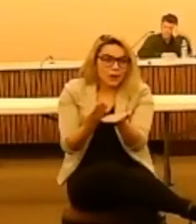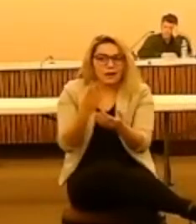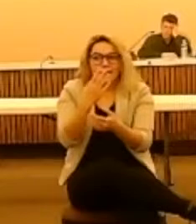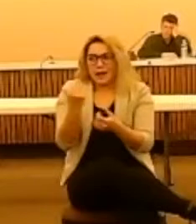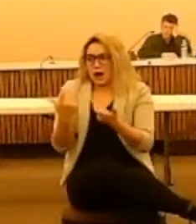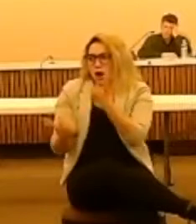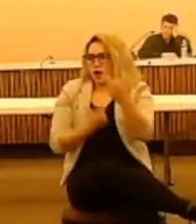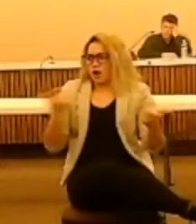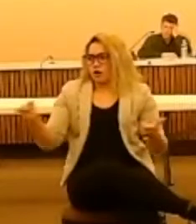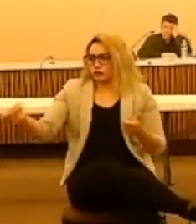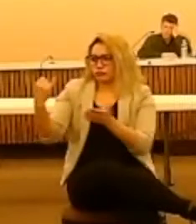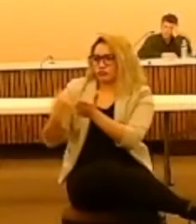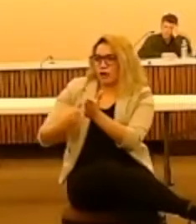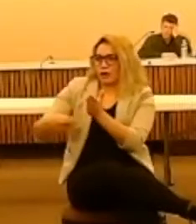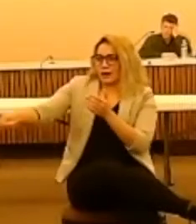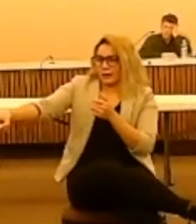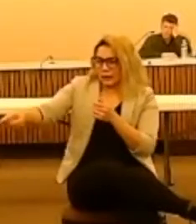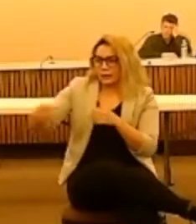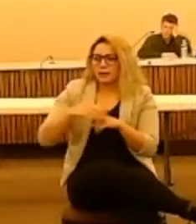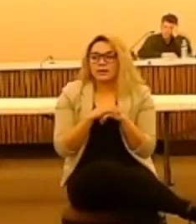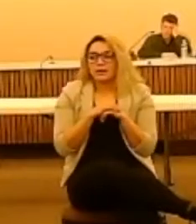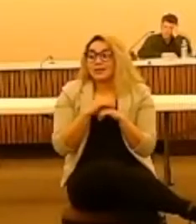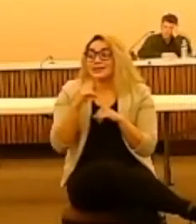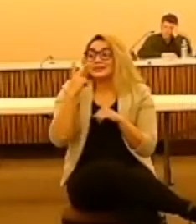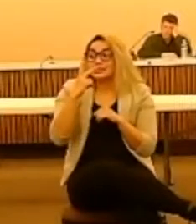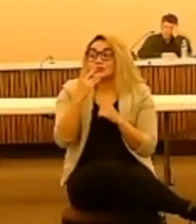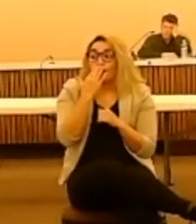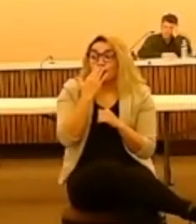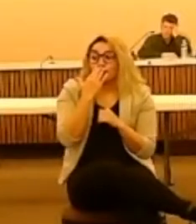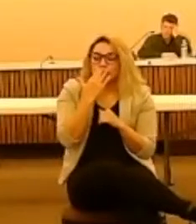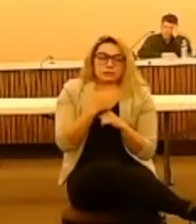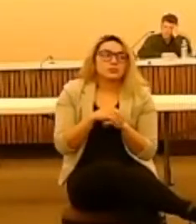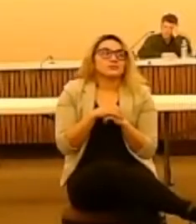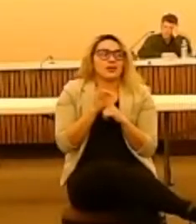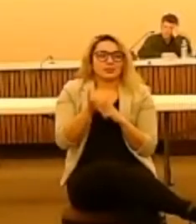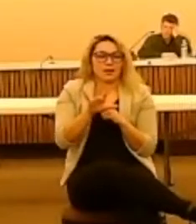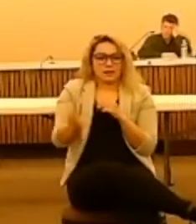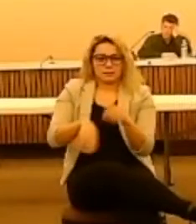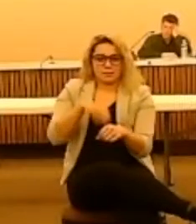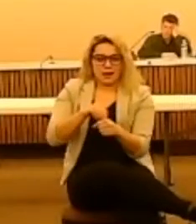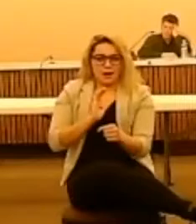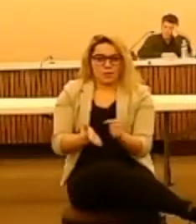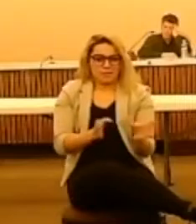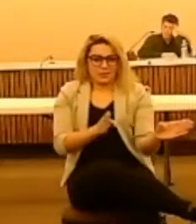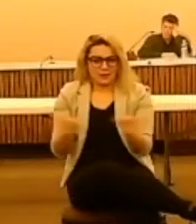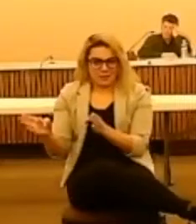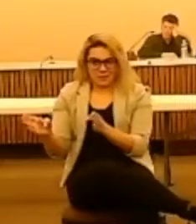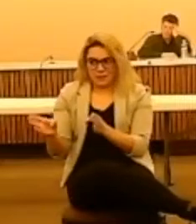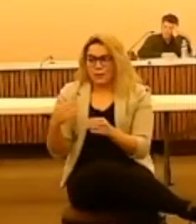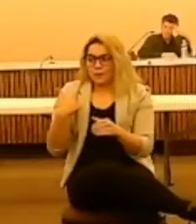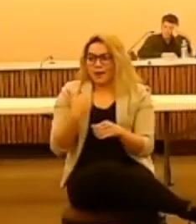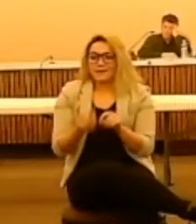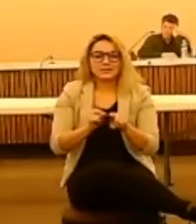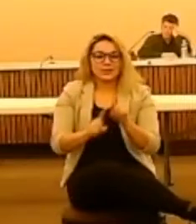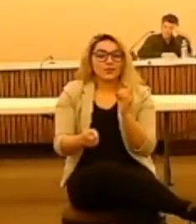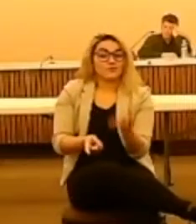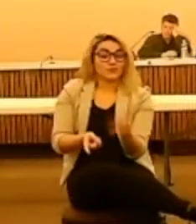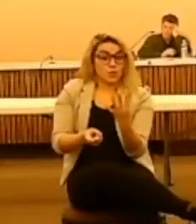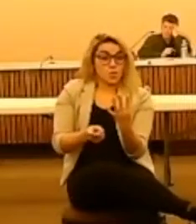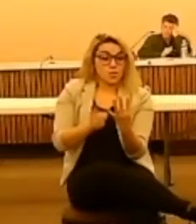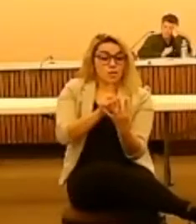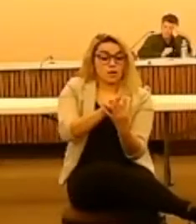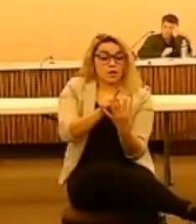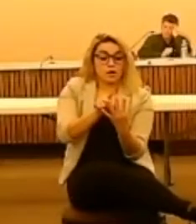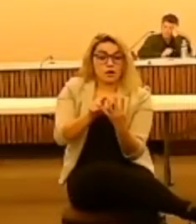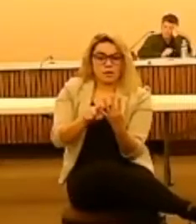here in front of me that's color coded. Wherever you see the colors, that's part of the PUD, and it's coded per those 4 different land uses that